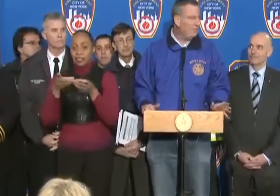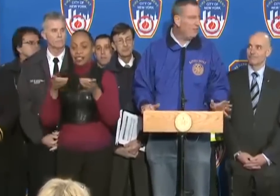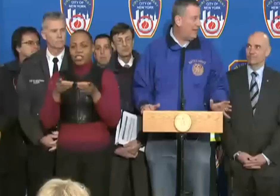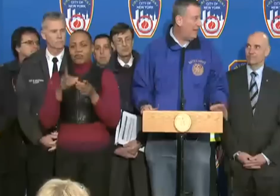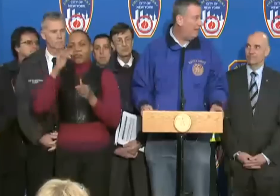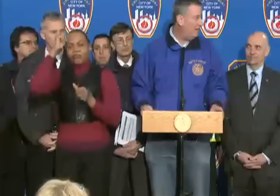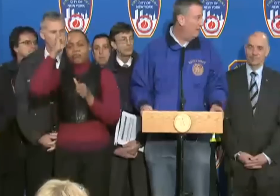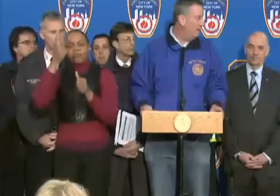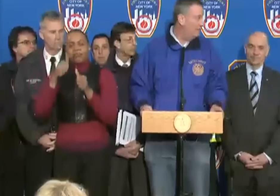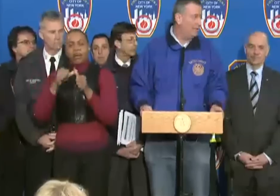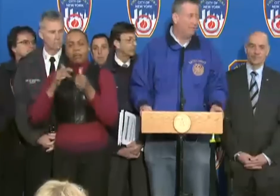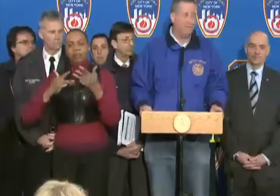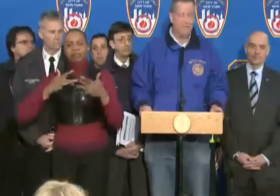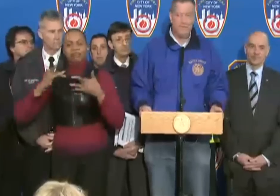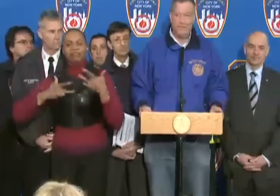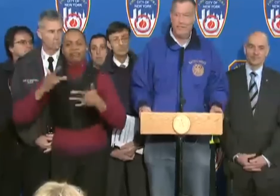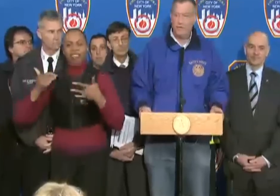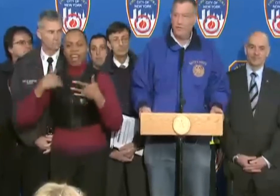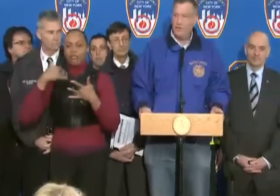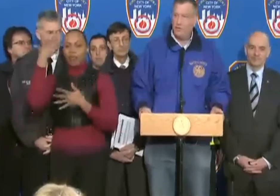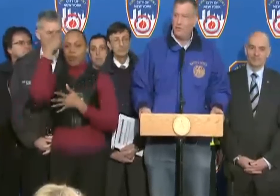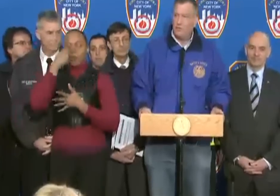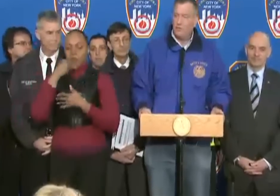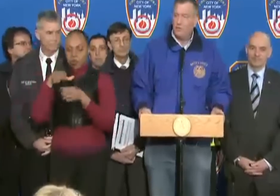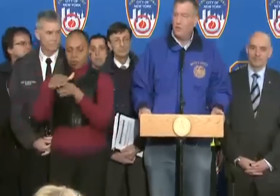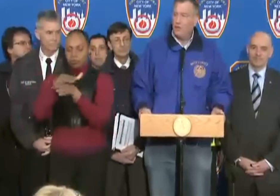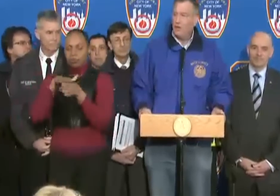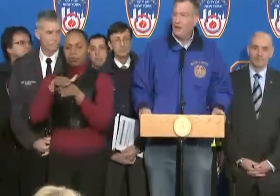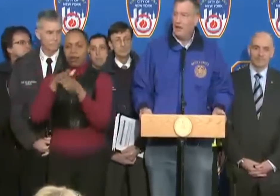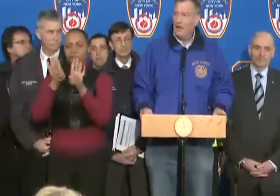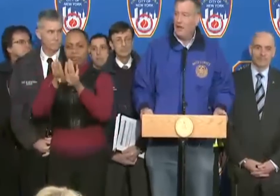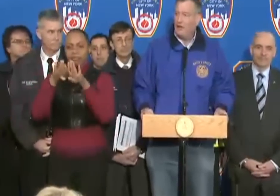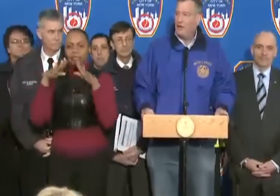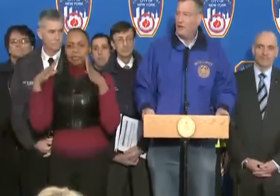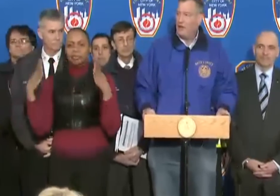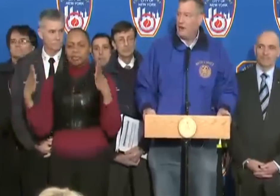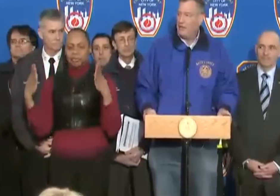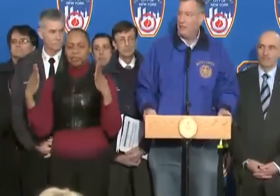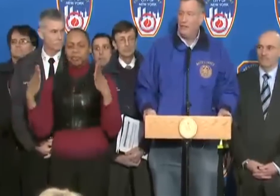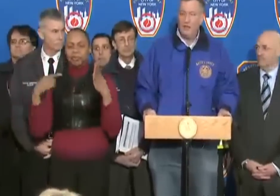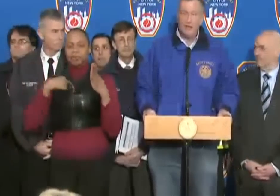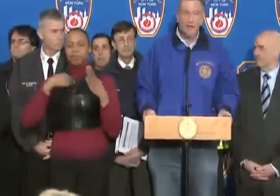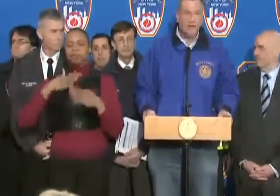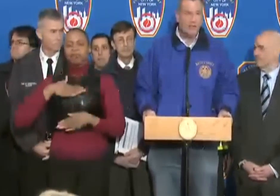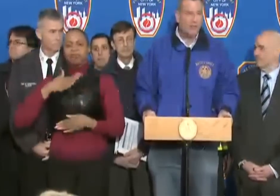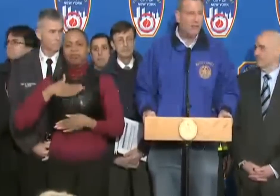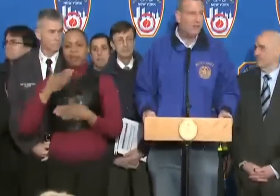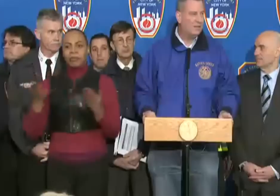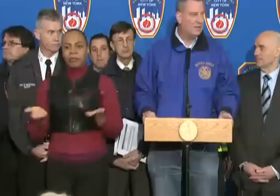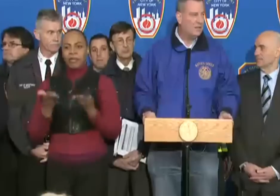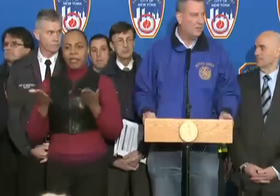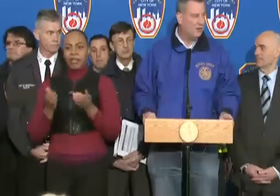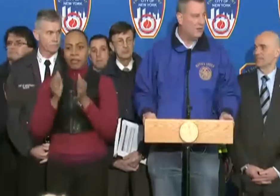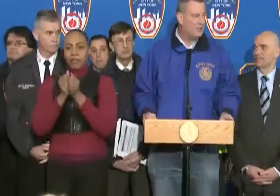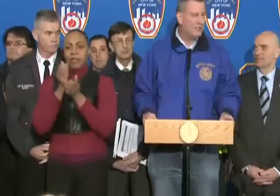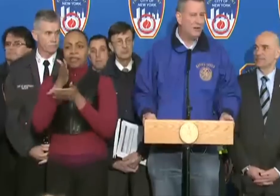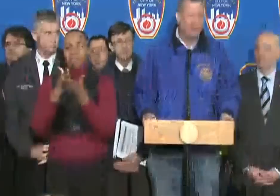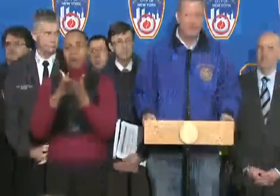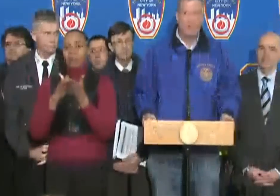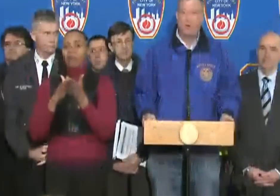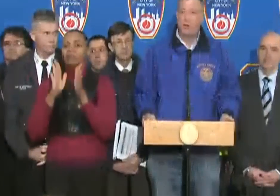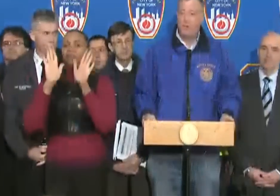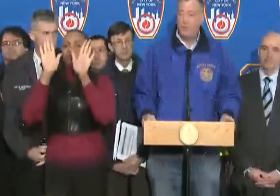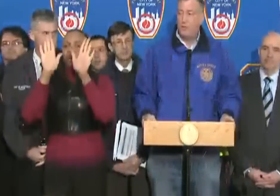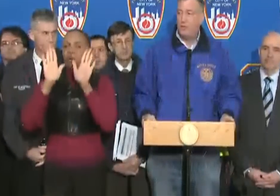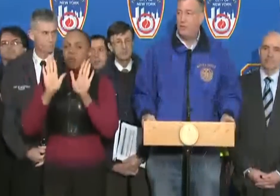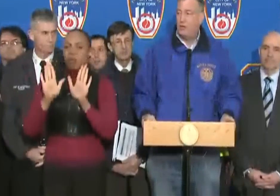the community to have this beautiful facility opened up. And I'm happy to be here with some of the bravest,